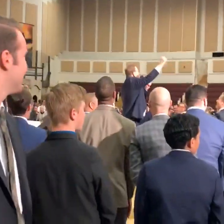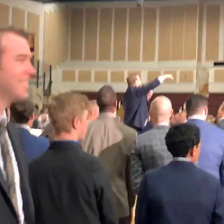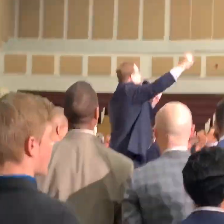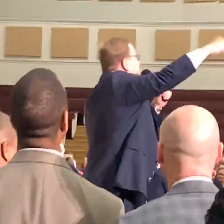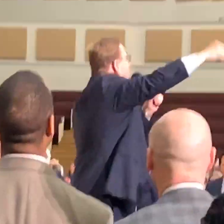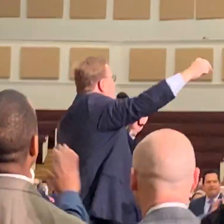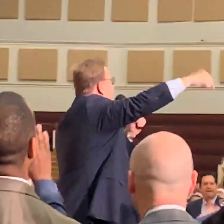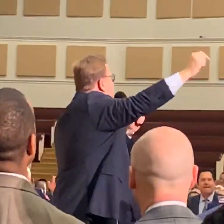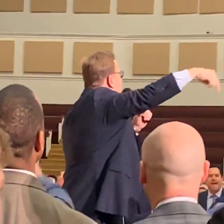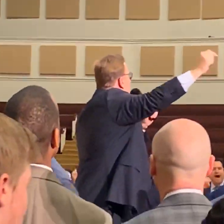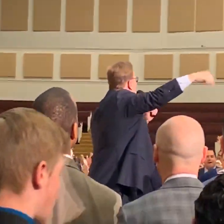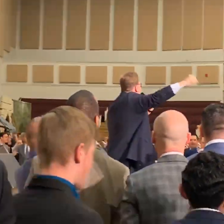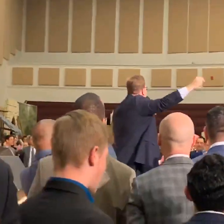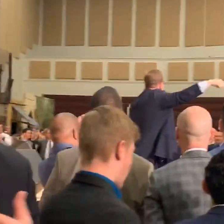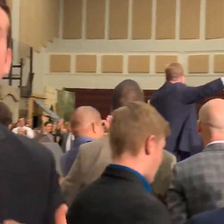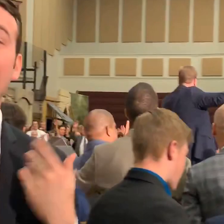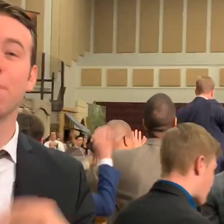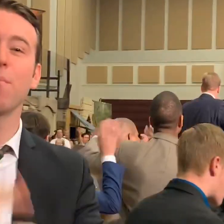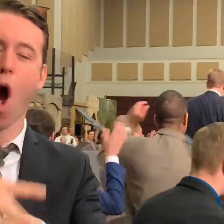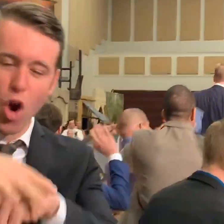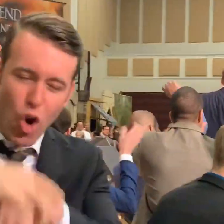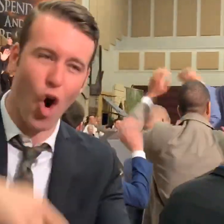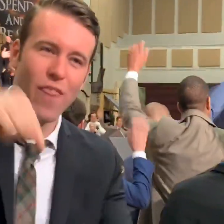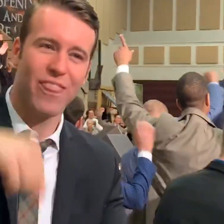We got the best young people on planet